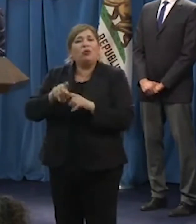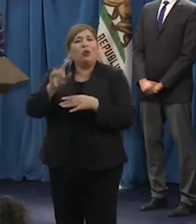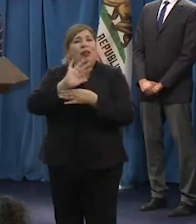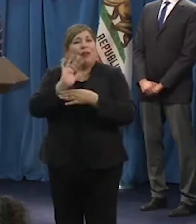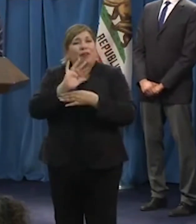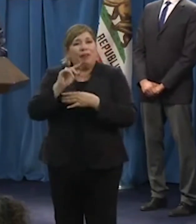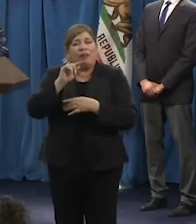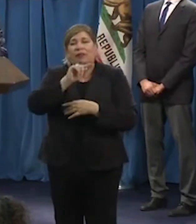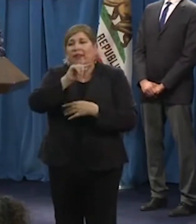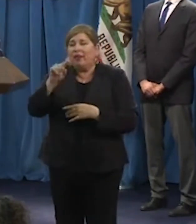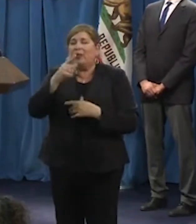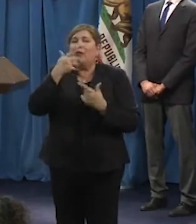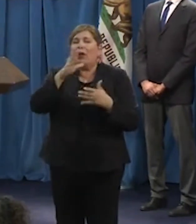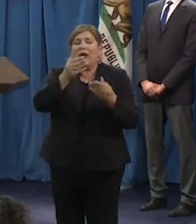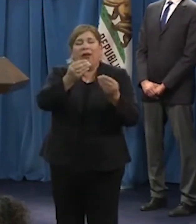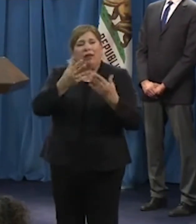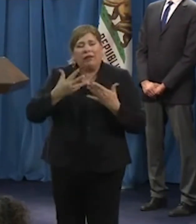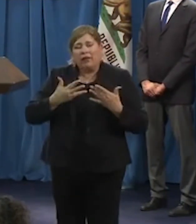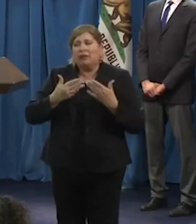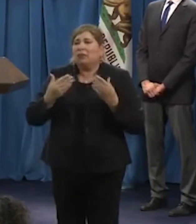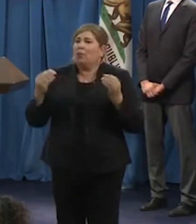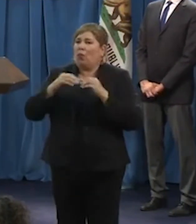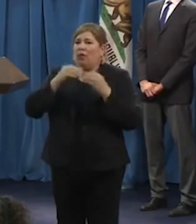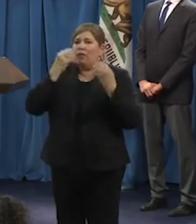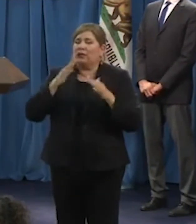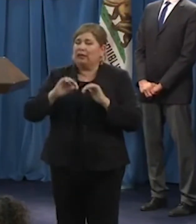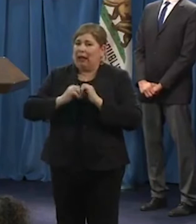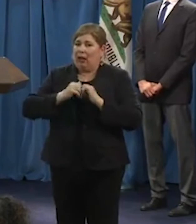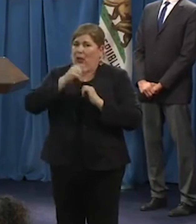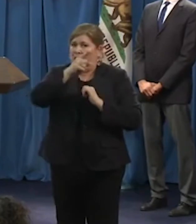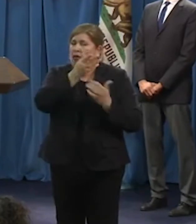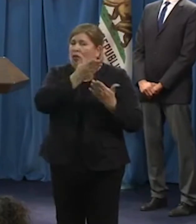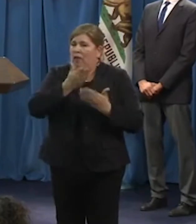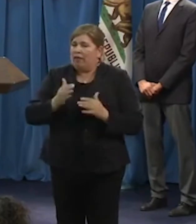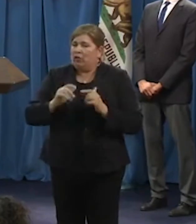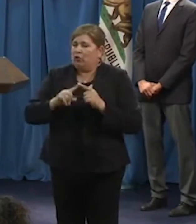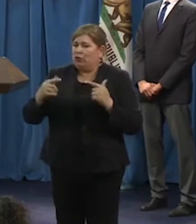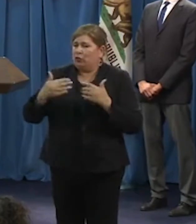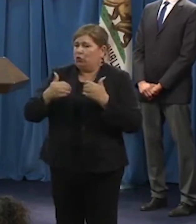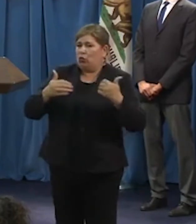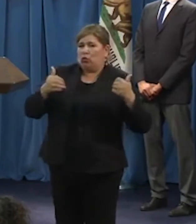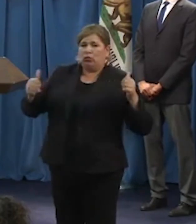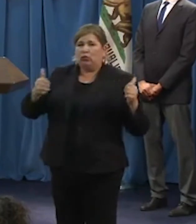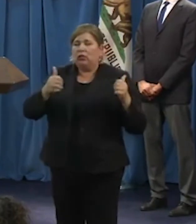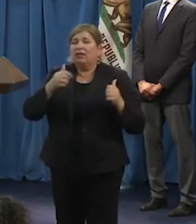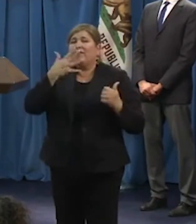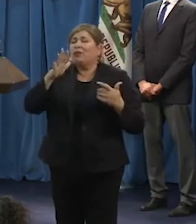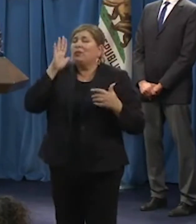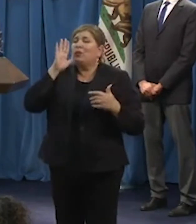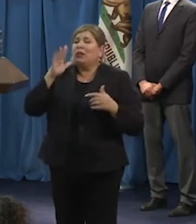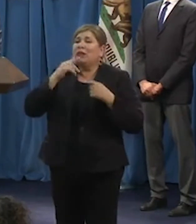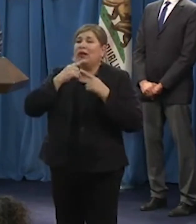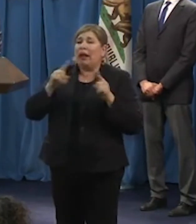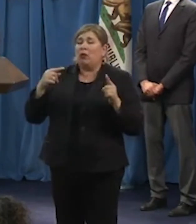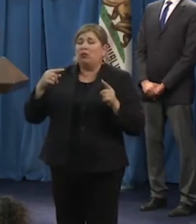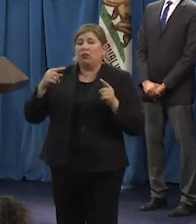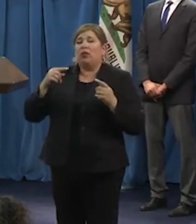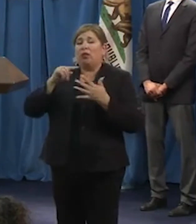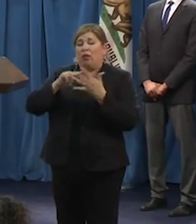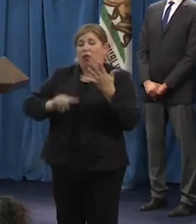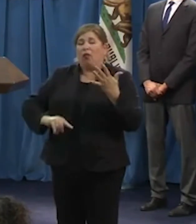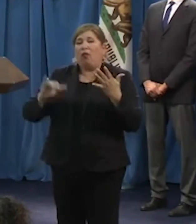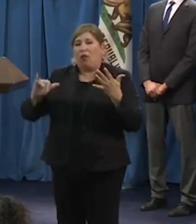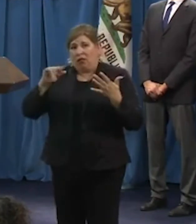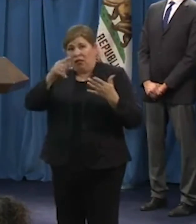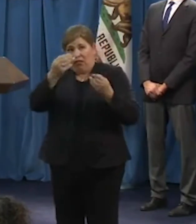are already, and they provided us more information about what they're already doing and about to announce that allowed us to step back and say, all right, with